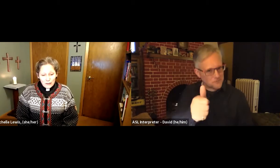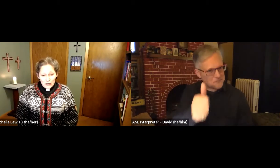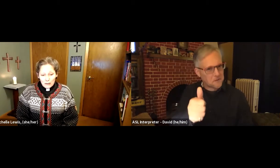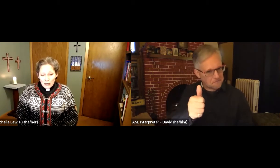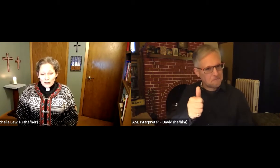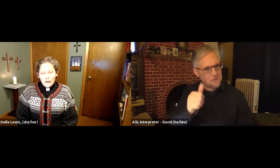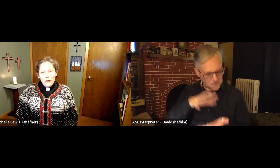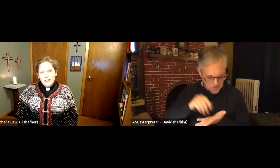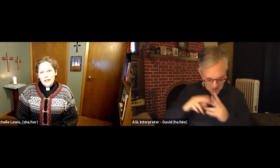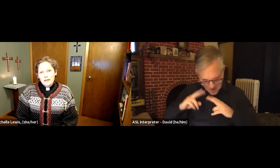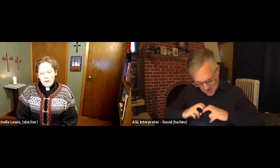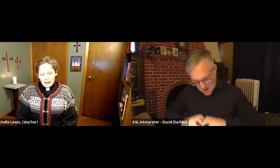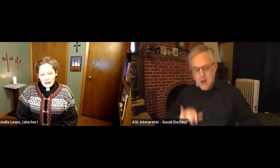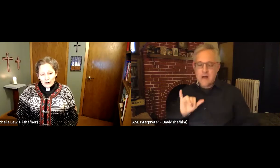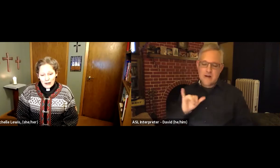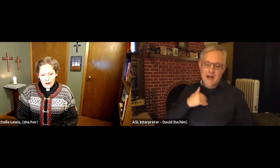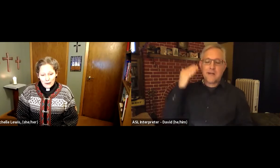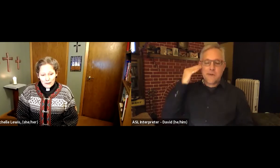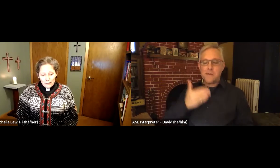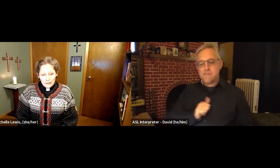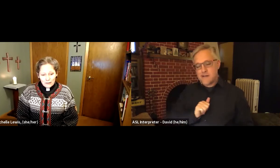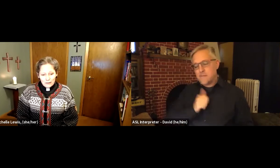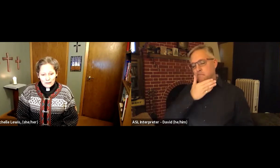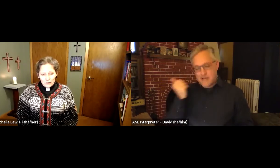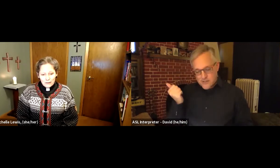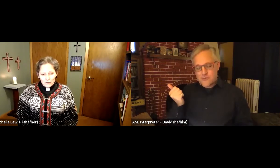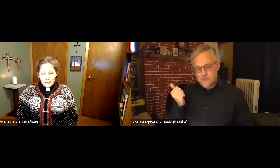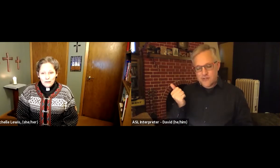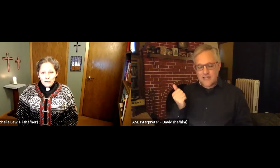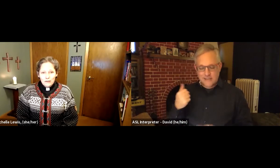And we may know ourselves better now.